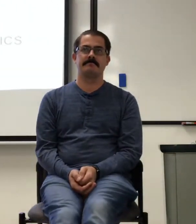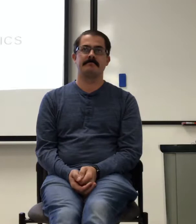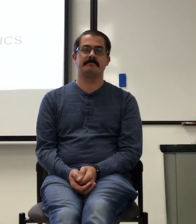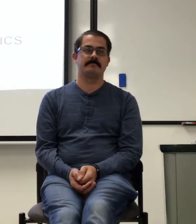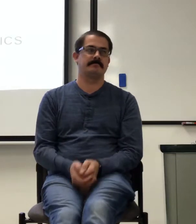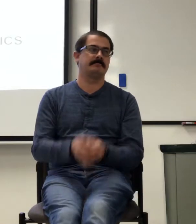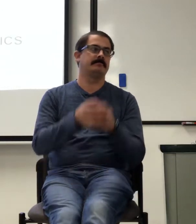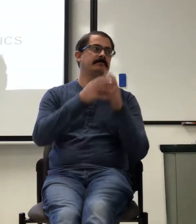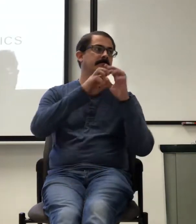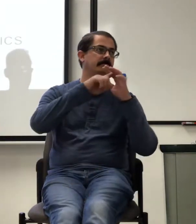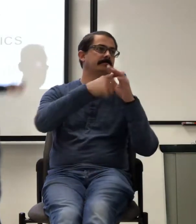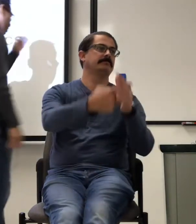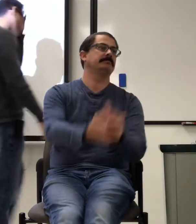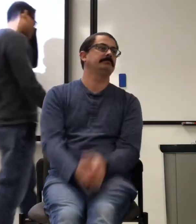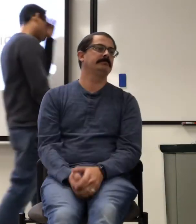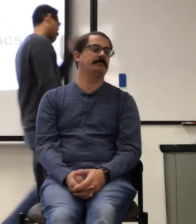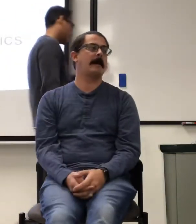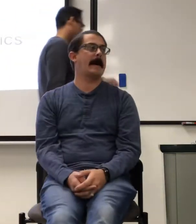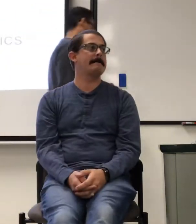Alright, we'll get started.